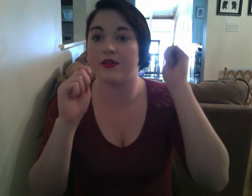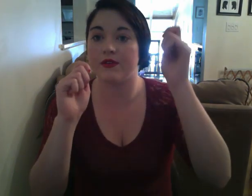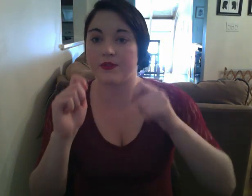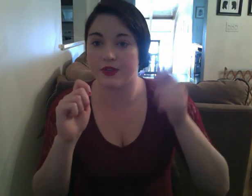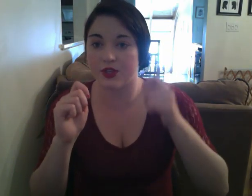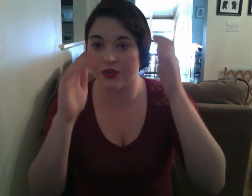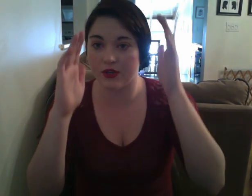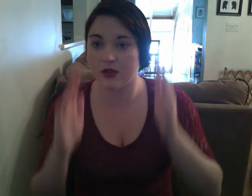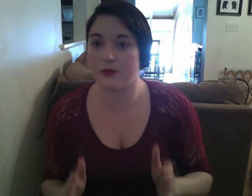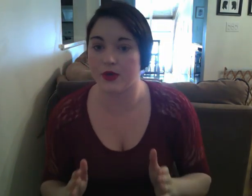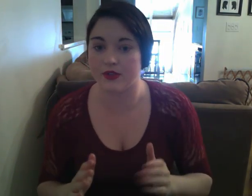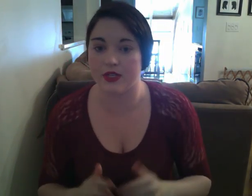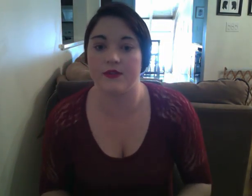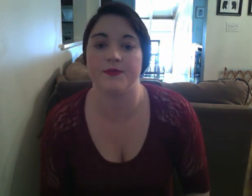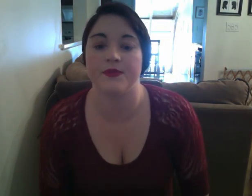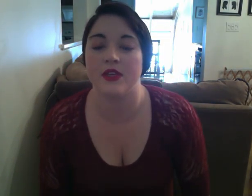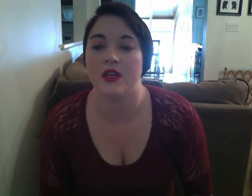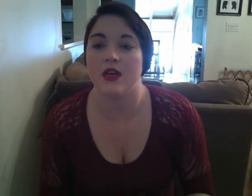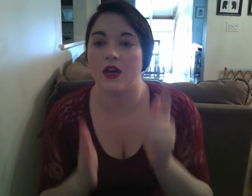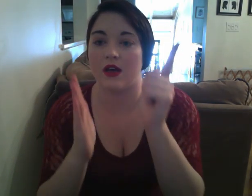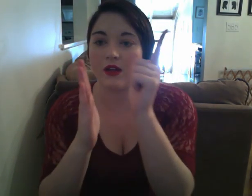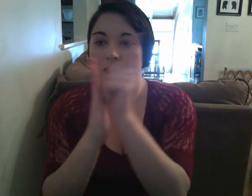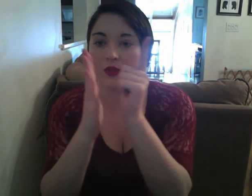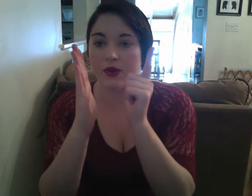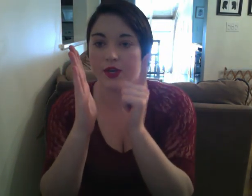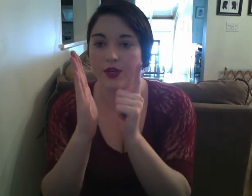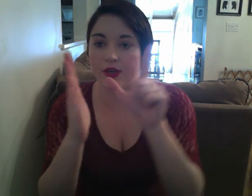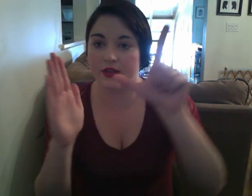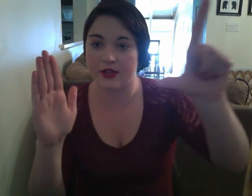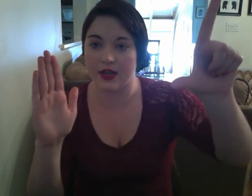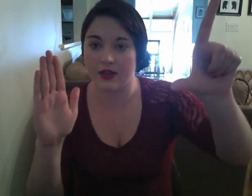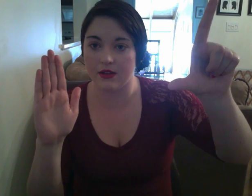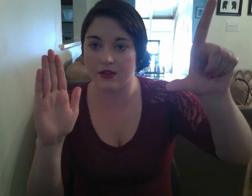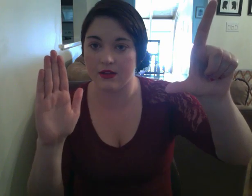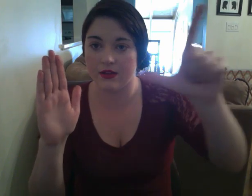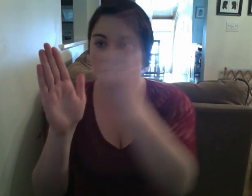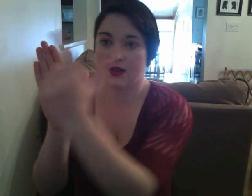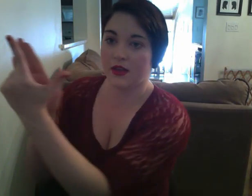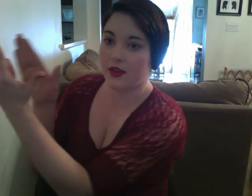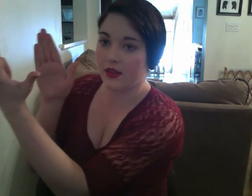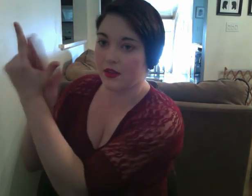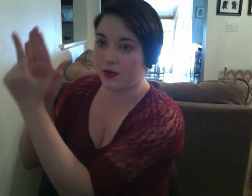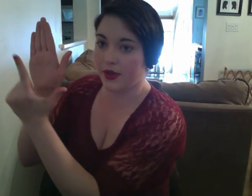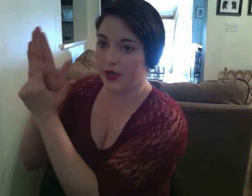fisher, person. Lawyer is L, lawyer,